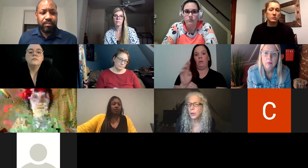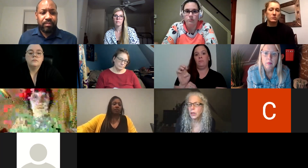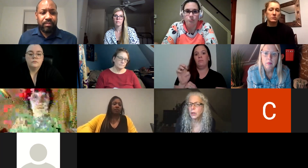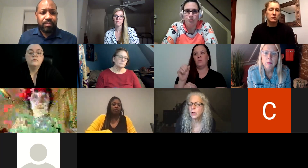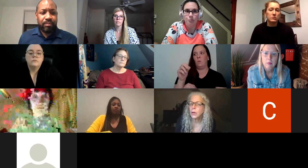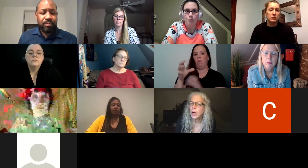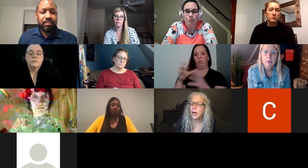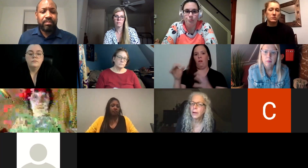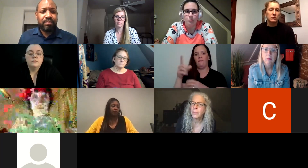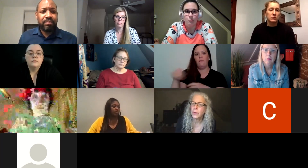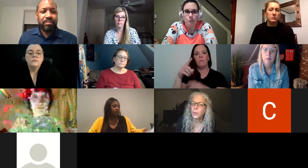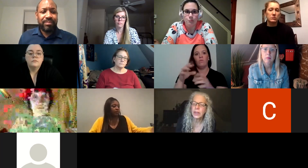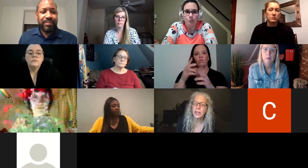work with the